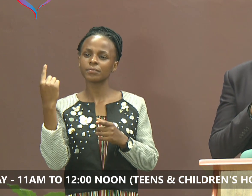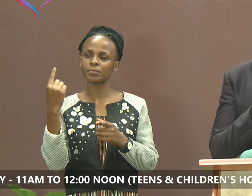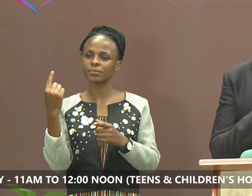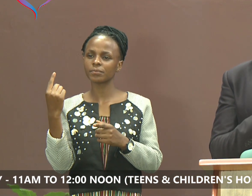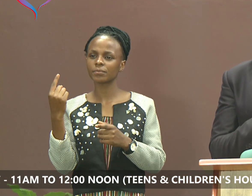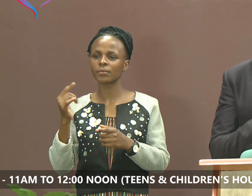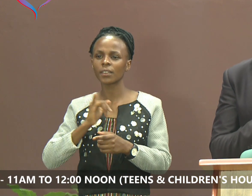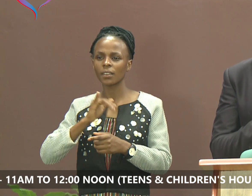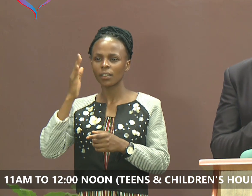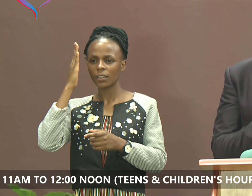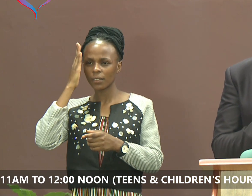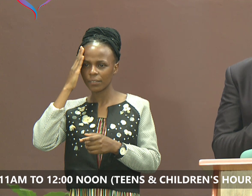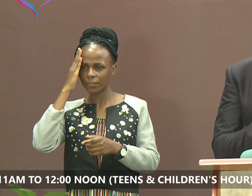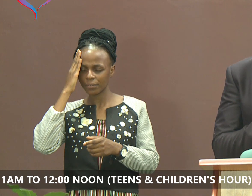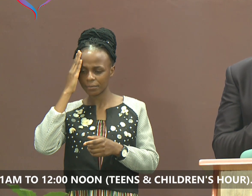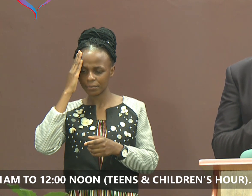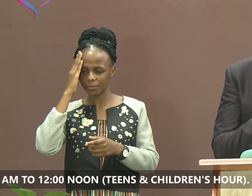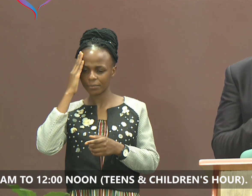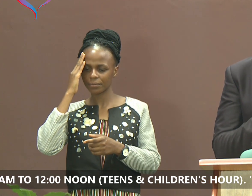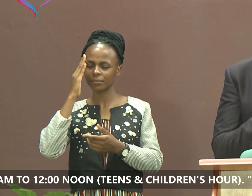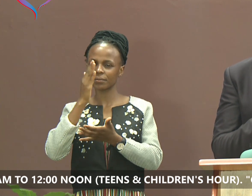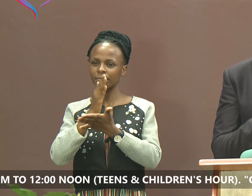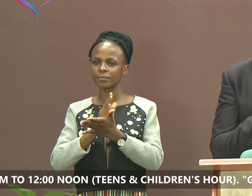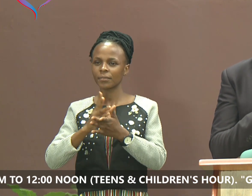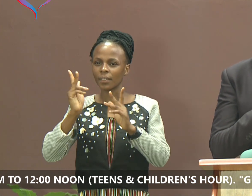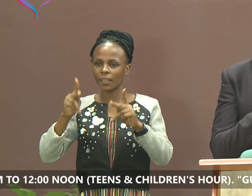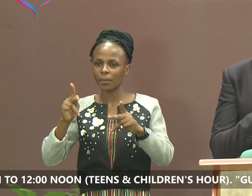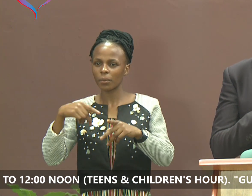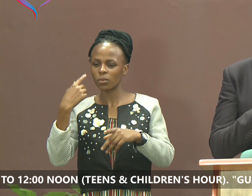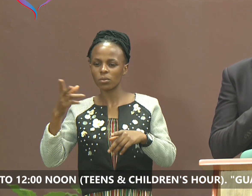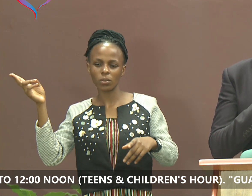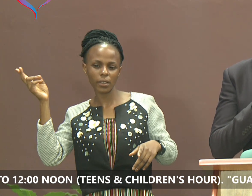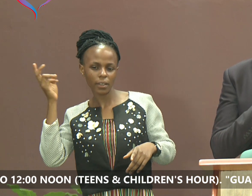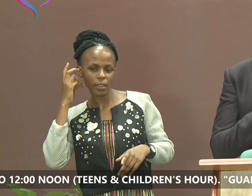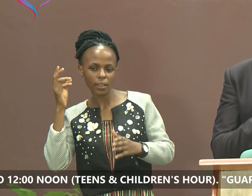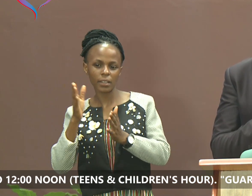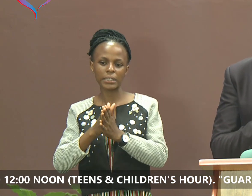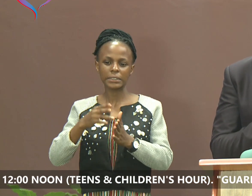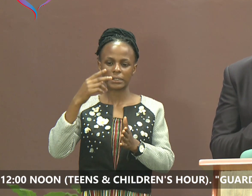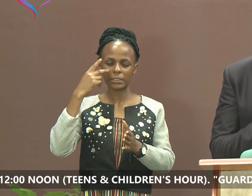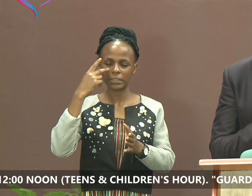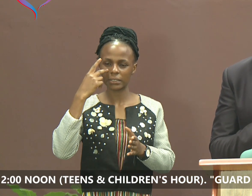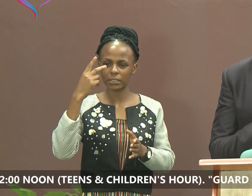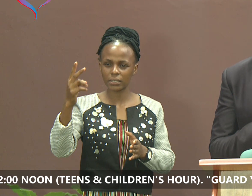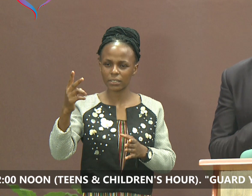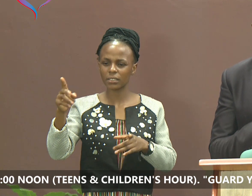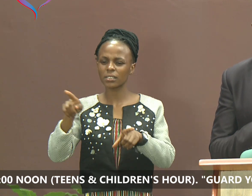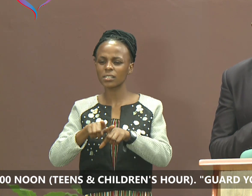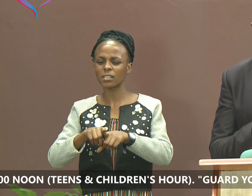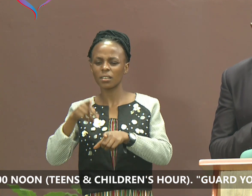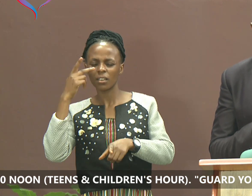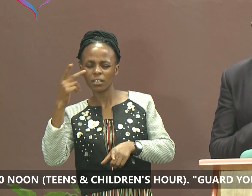to us and the people that are watching us are people that saw it also as God had seen it, that it's not good to be alone. Manyi